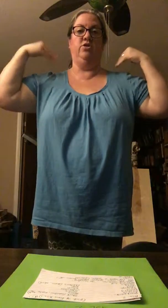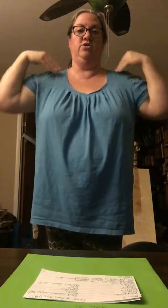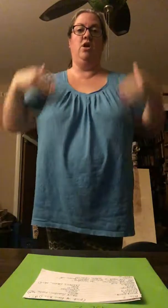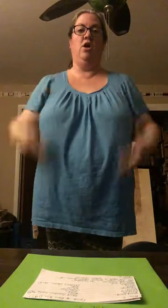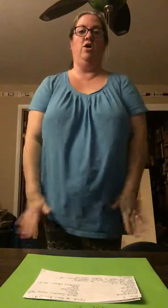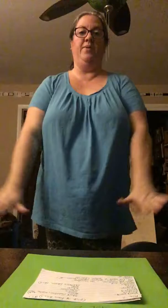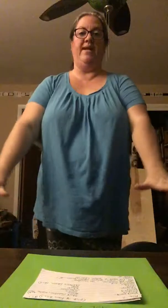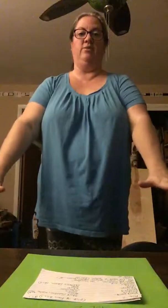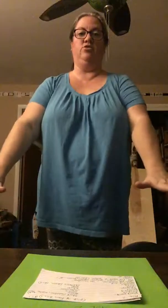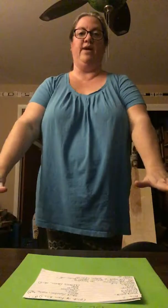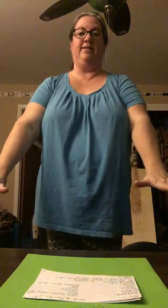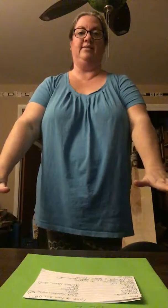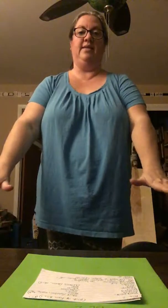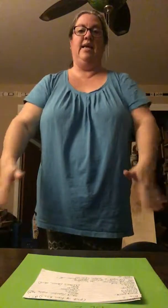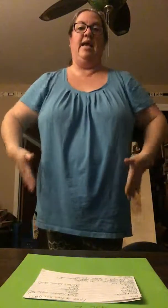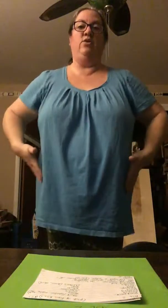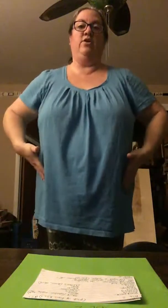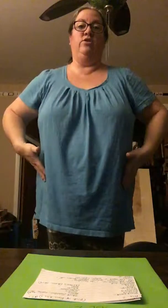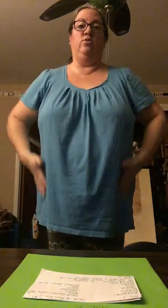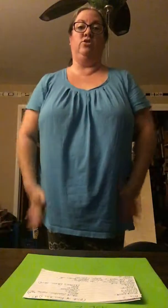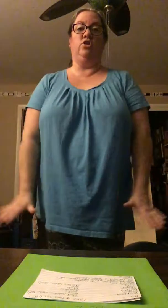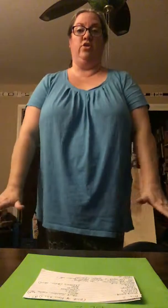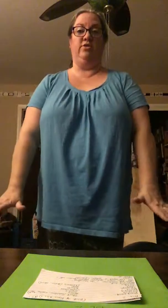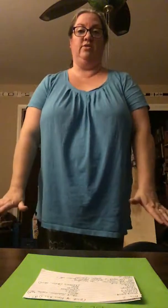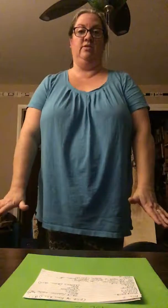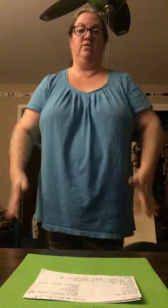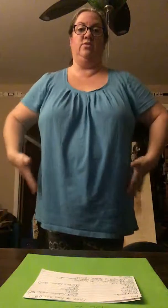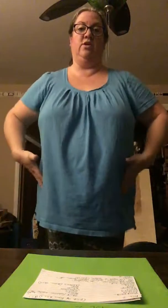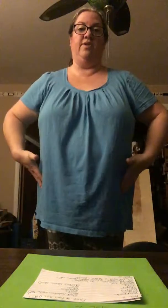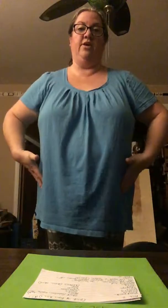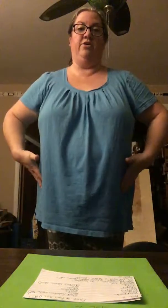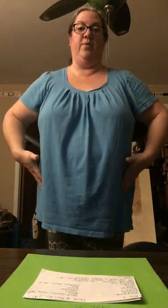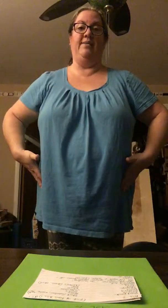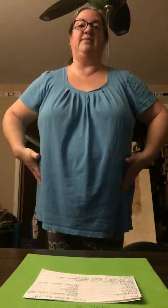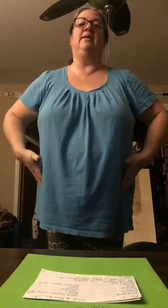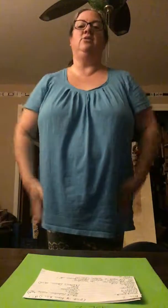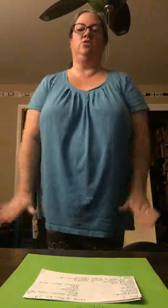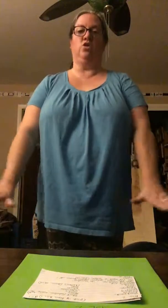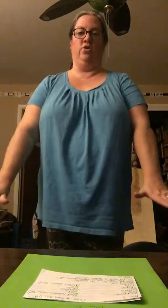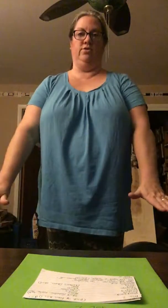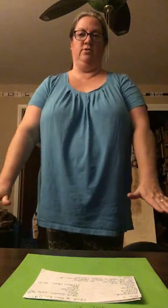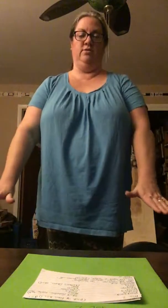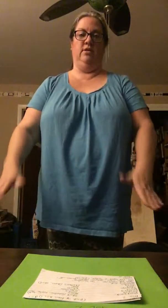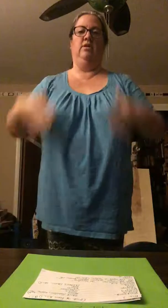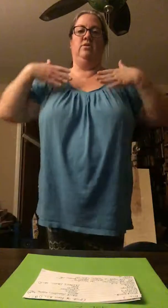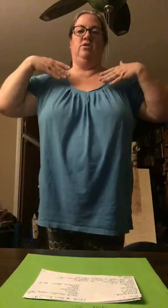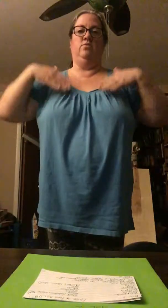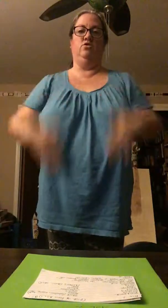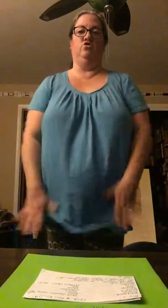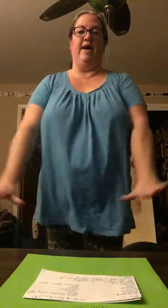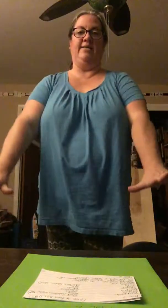shoulders all the way down. Dress. And you can do skirt. So it starts right here at your waist. Skirt. So